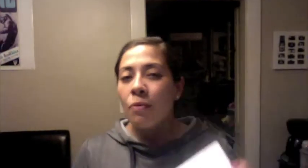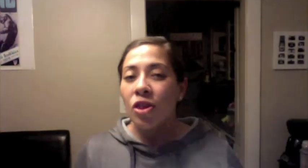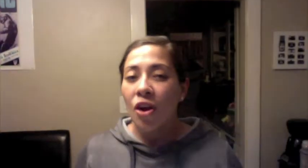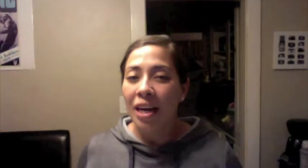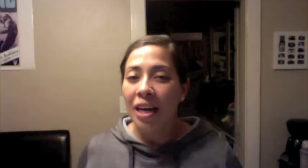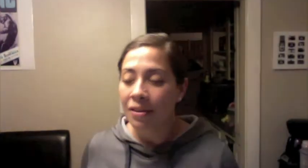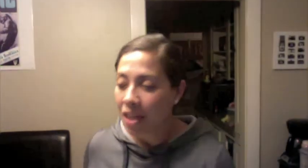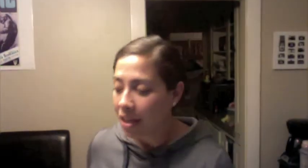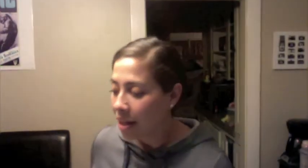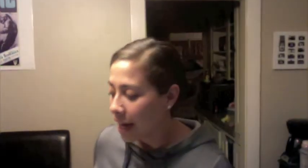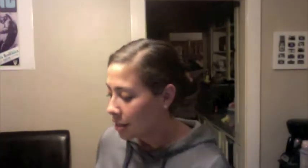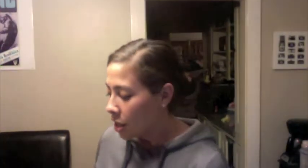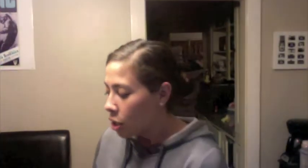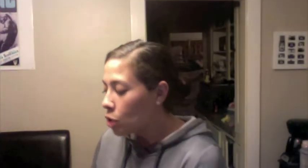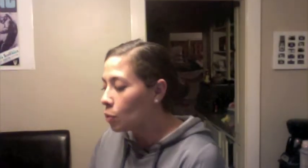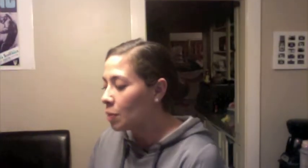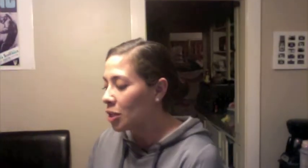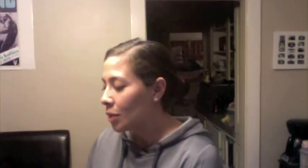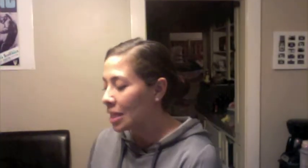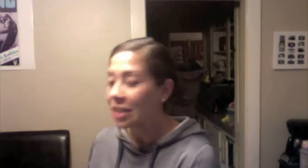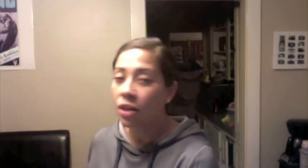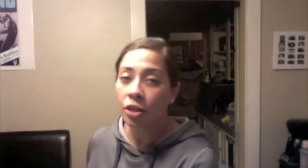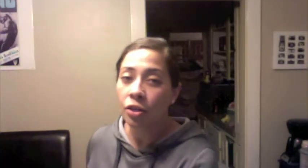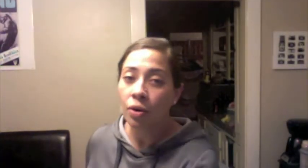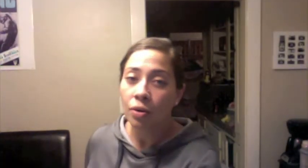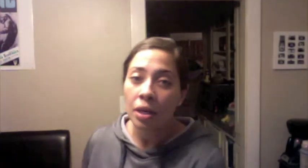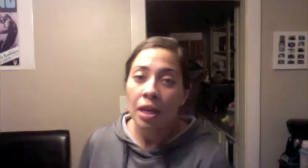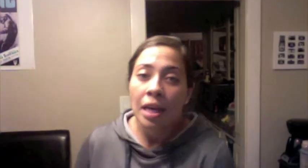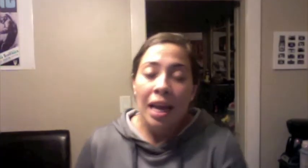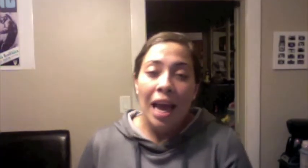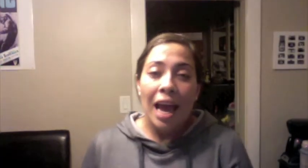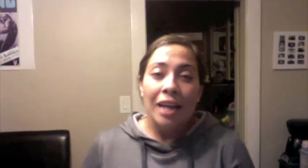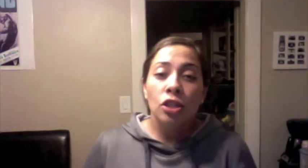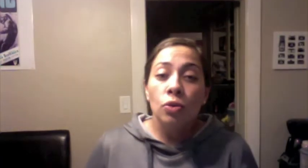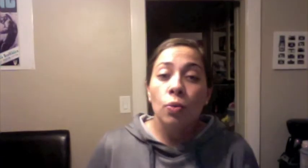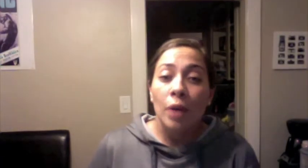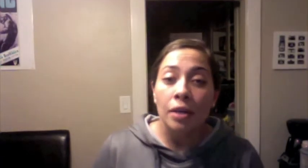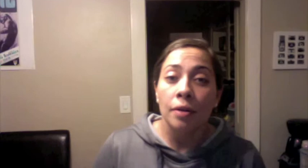our activity in class, you will be doing this on your own and you will